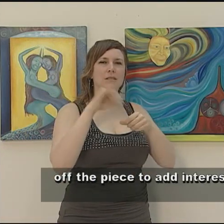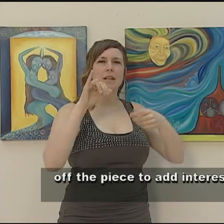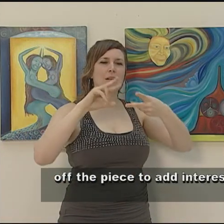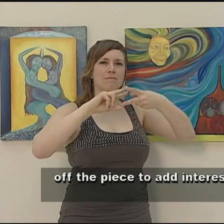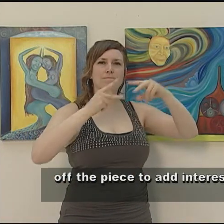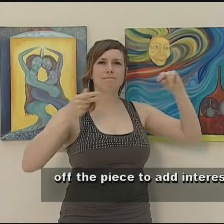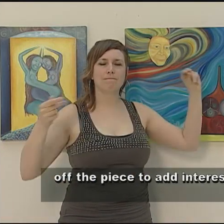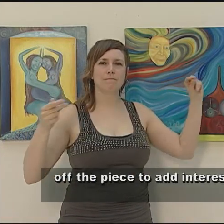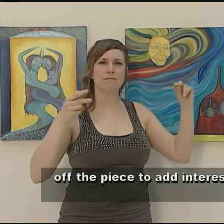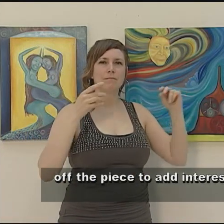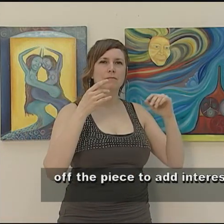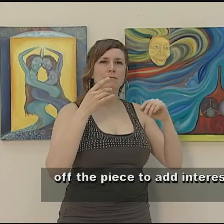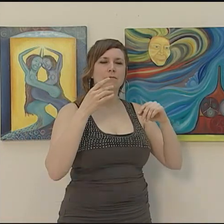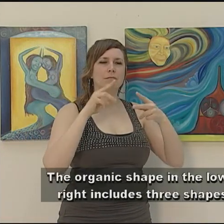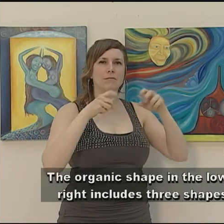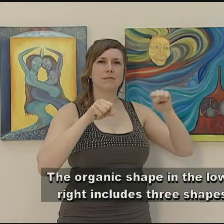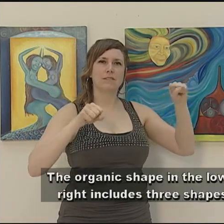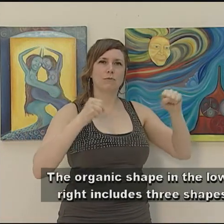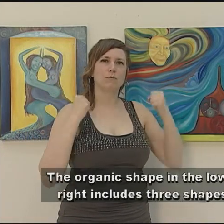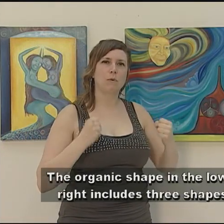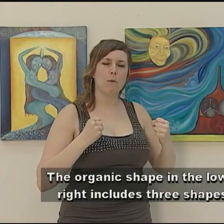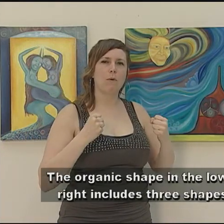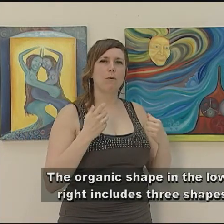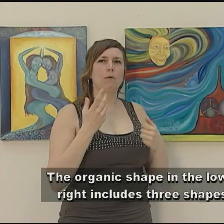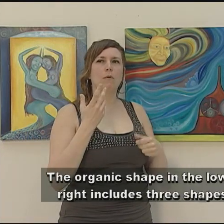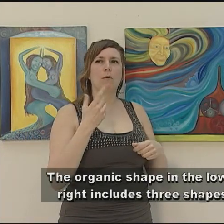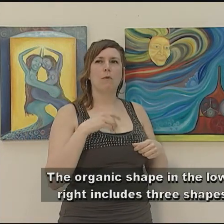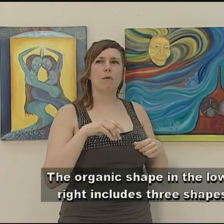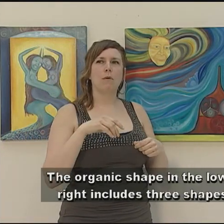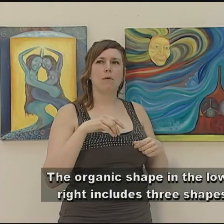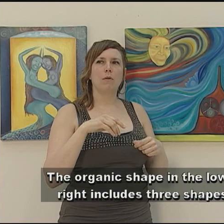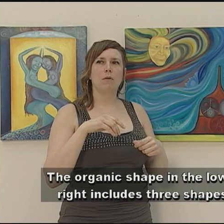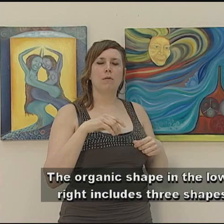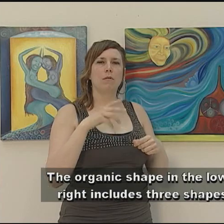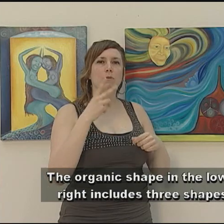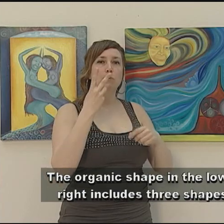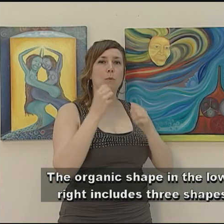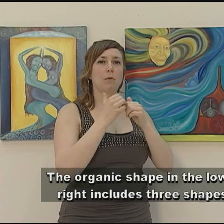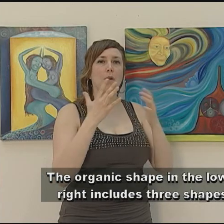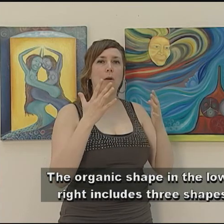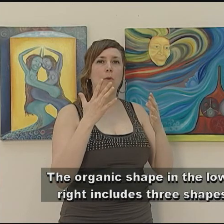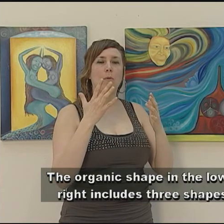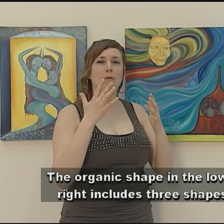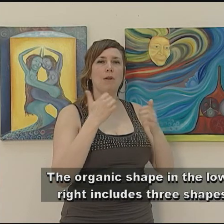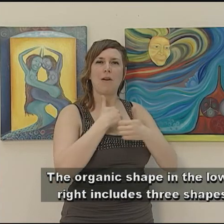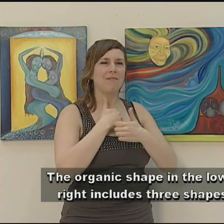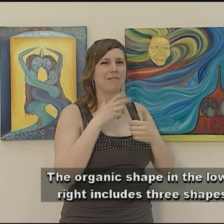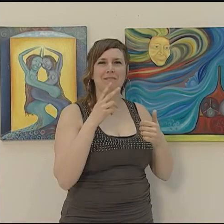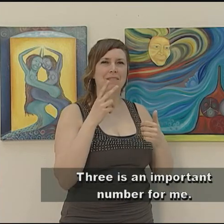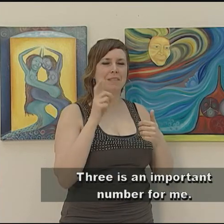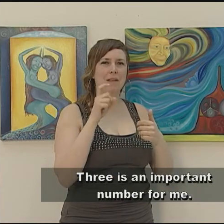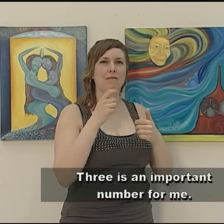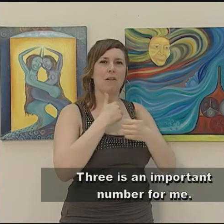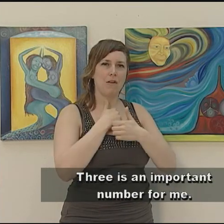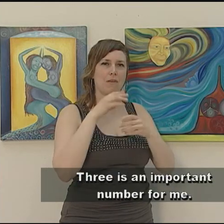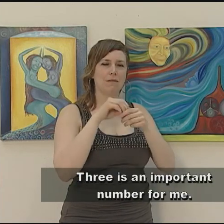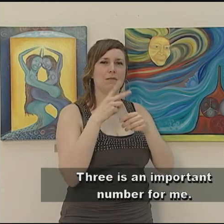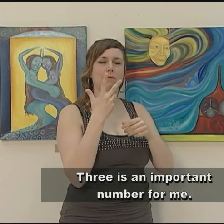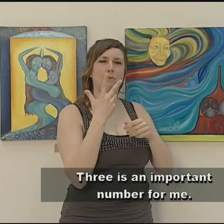add interest. The organic shape in the lower right includes three shapes. 3 is an important number